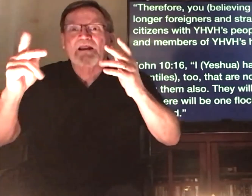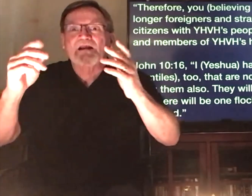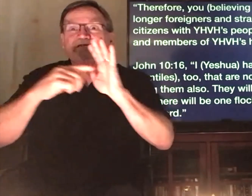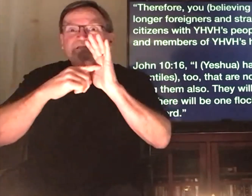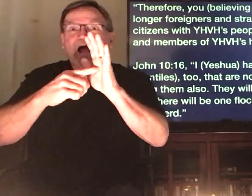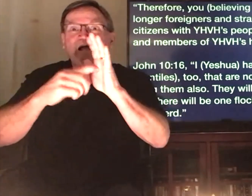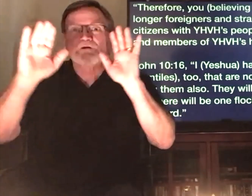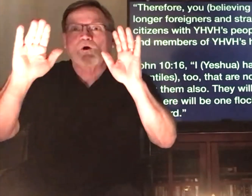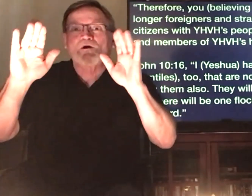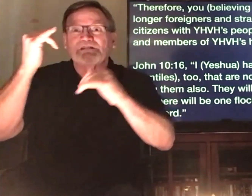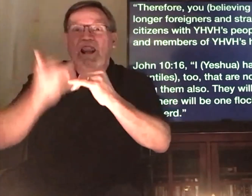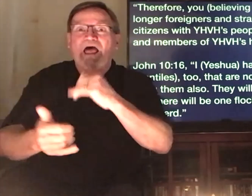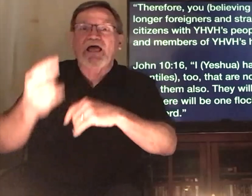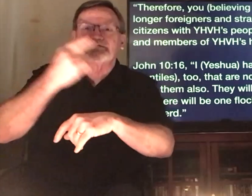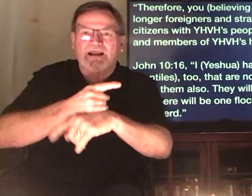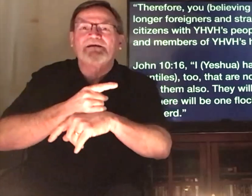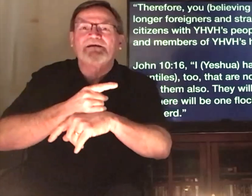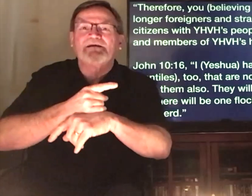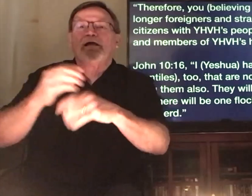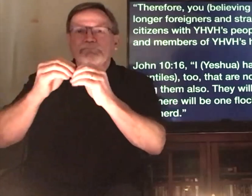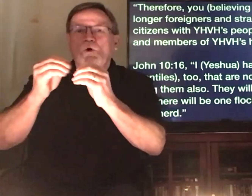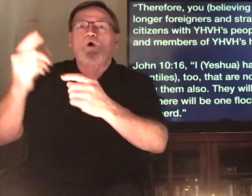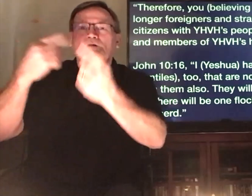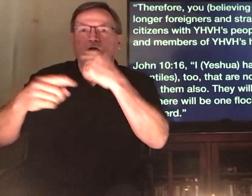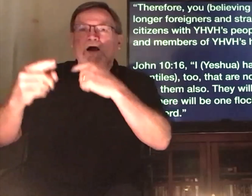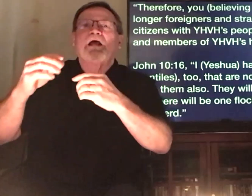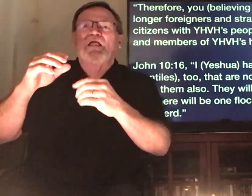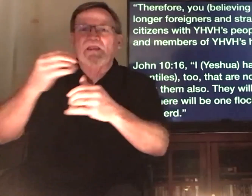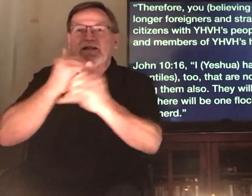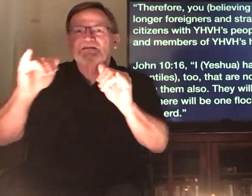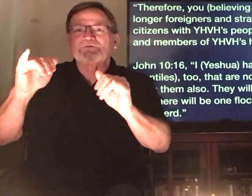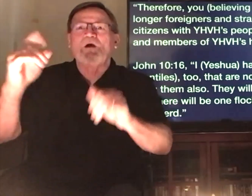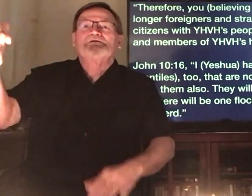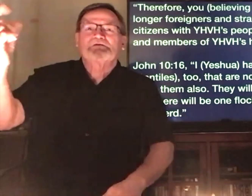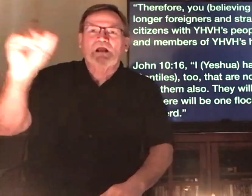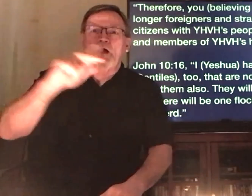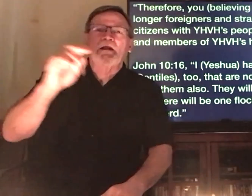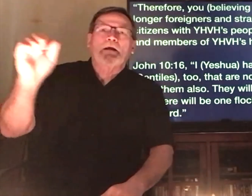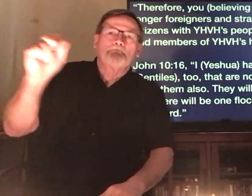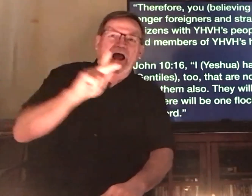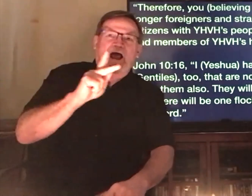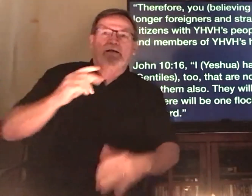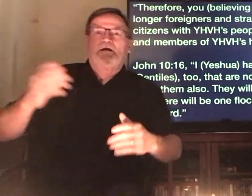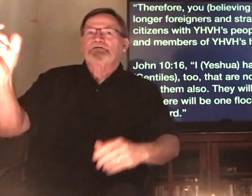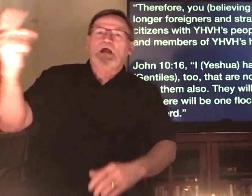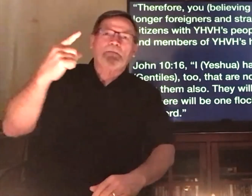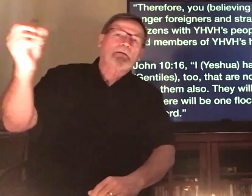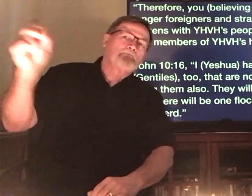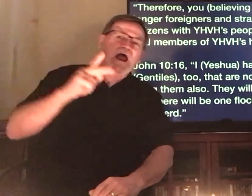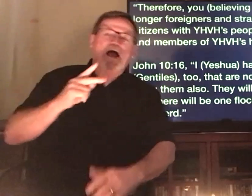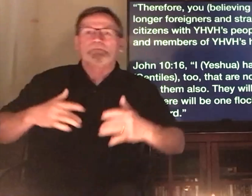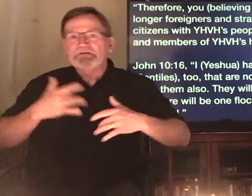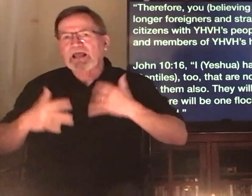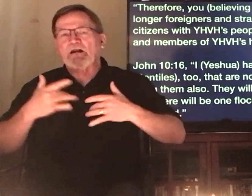people, and Israel, and I fell in love with God's Hebrew root,